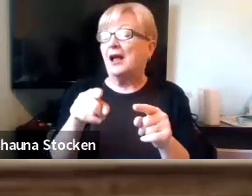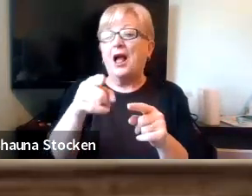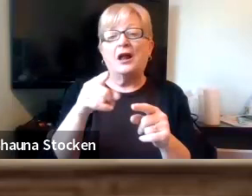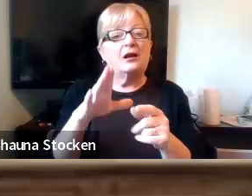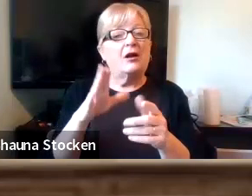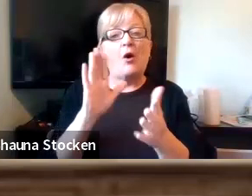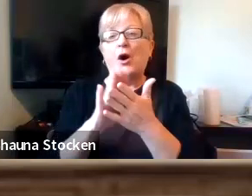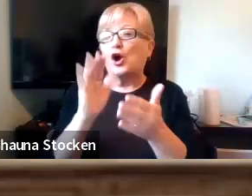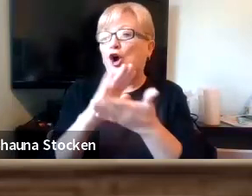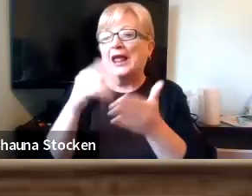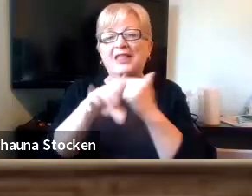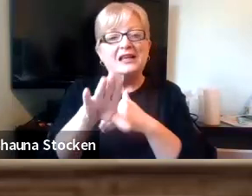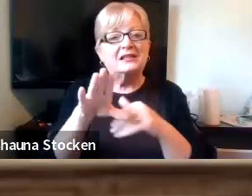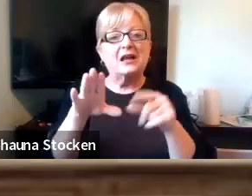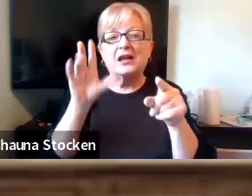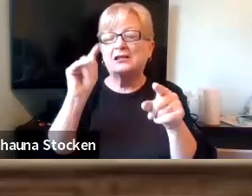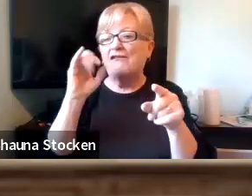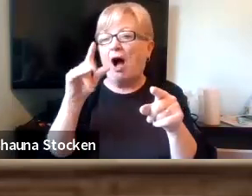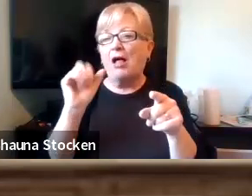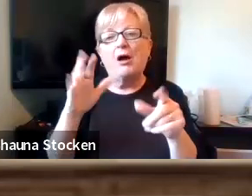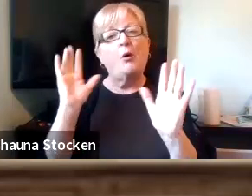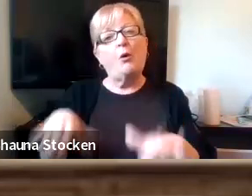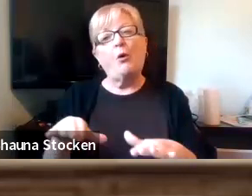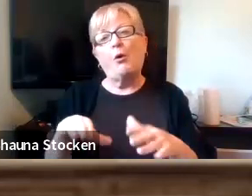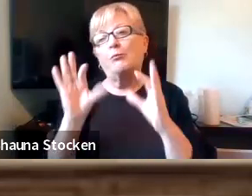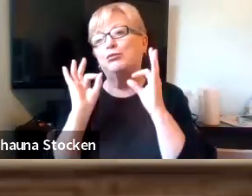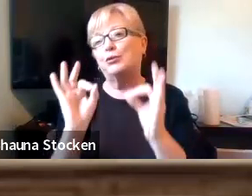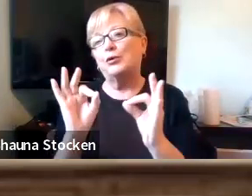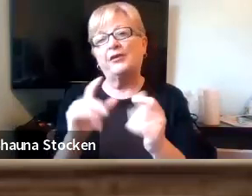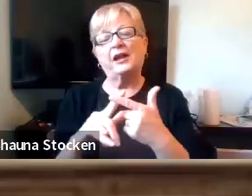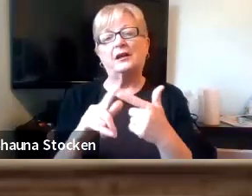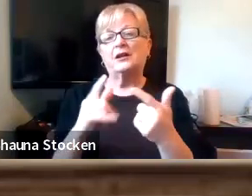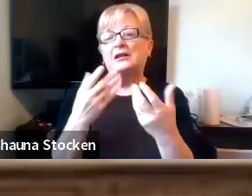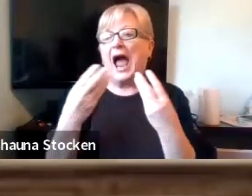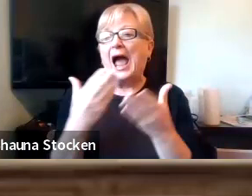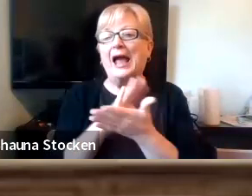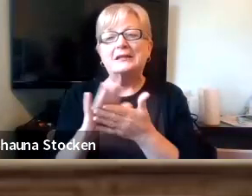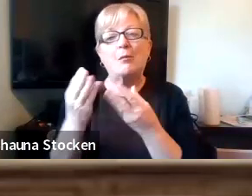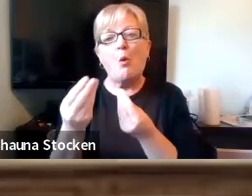so delicious using the Tovala that's probably what I cook the most.